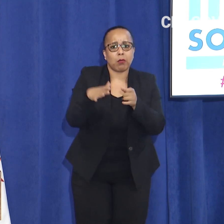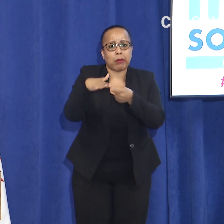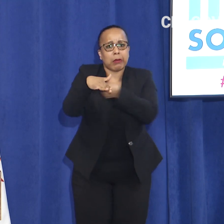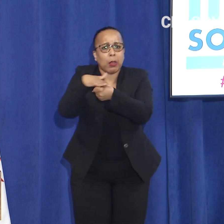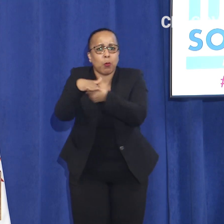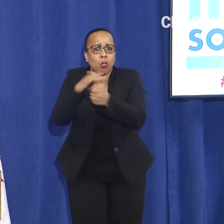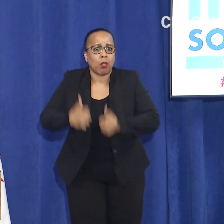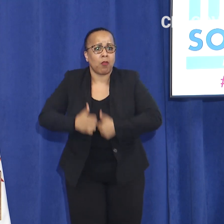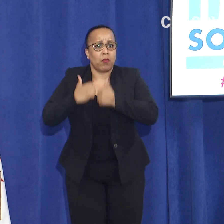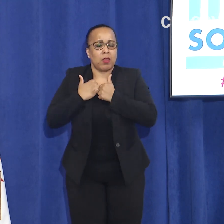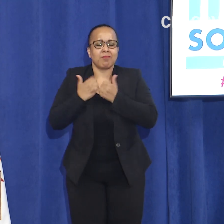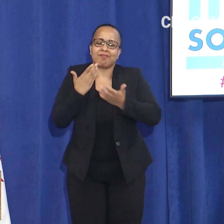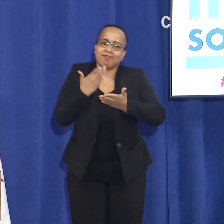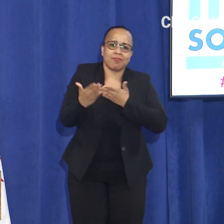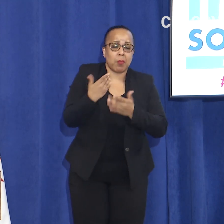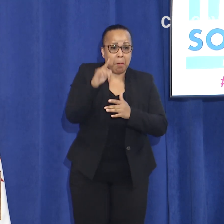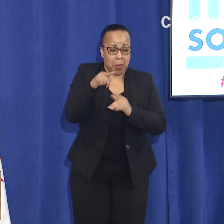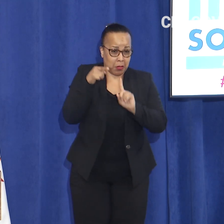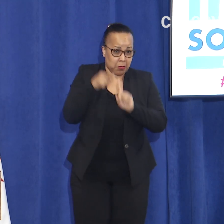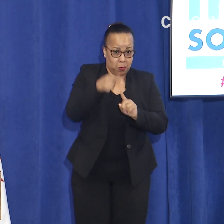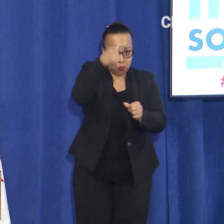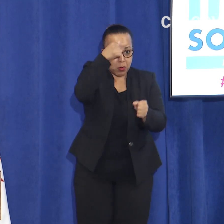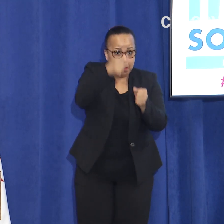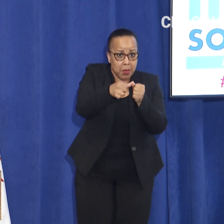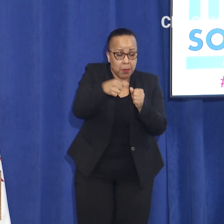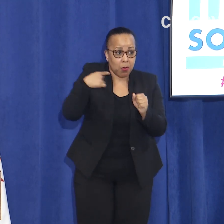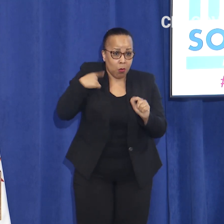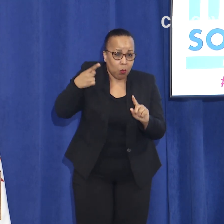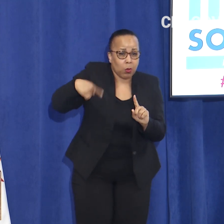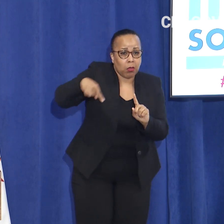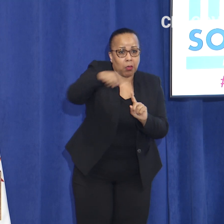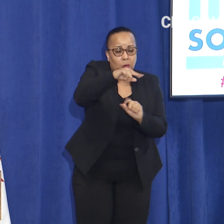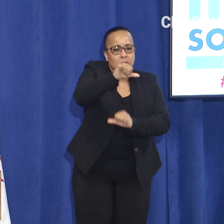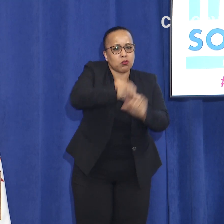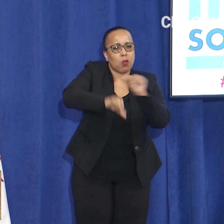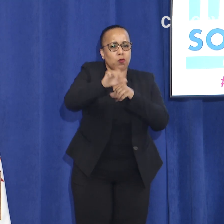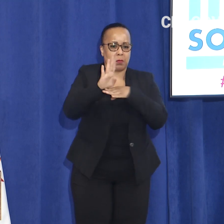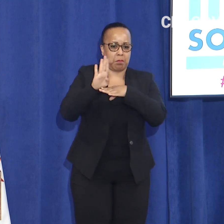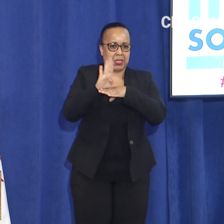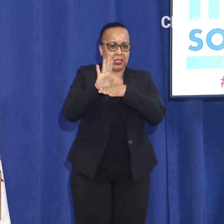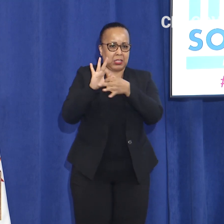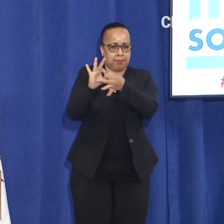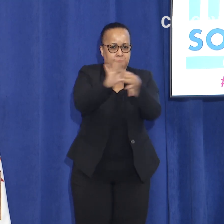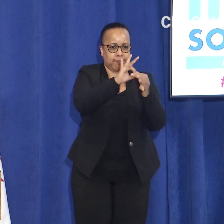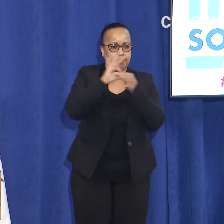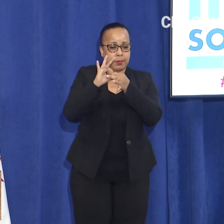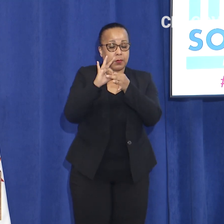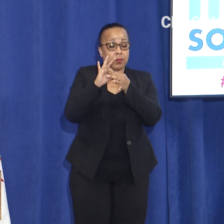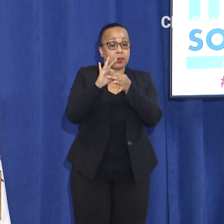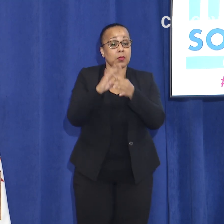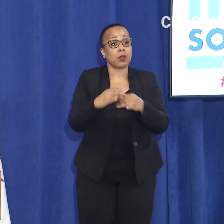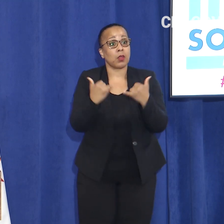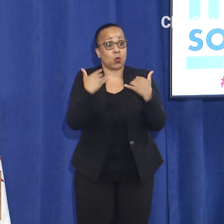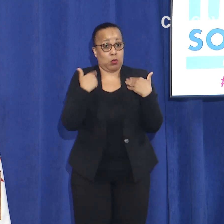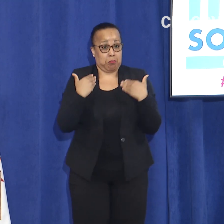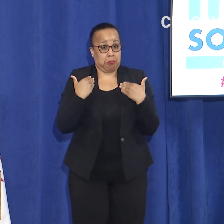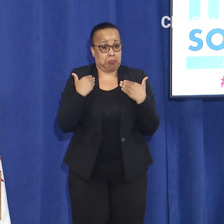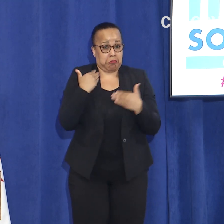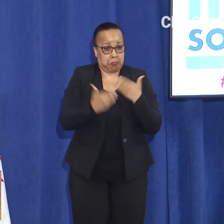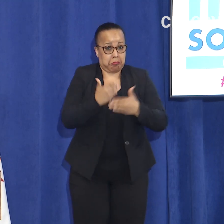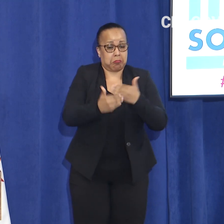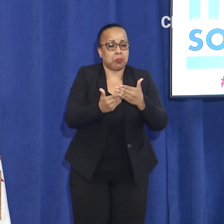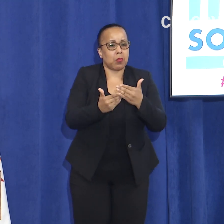we live in, we have to remember that we are each other's business. As we move forward, we will continue